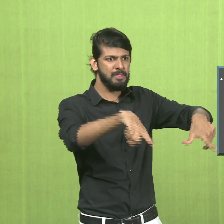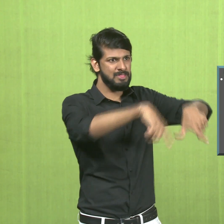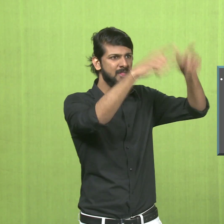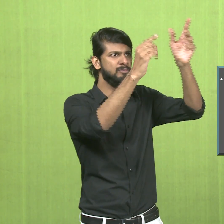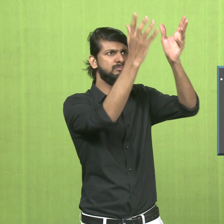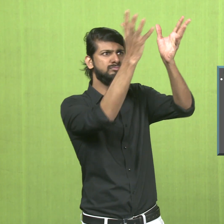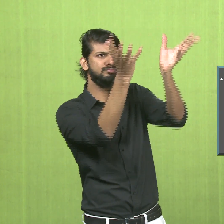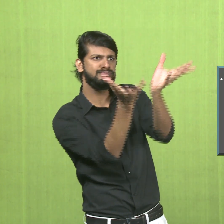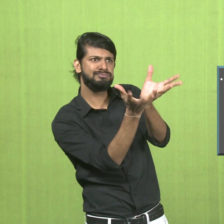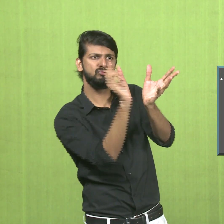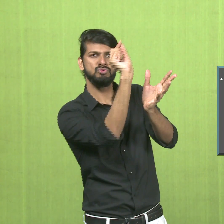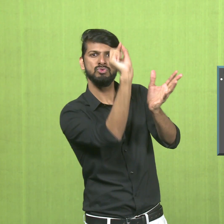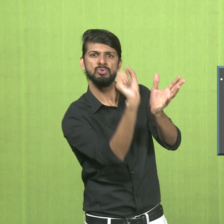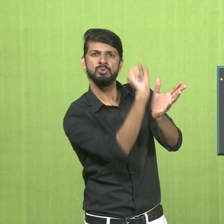the tree,